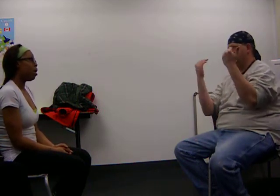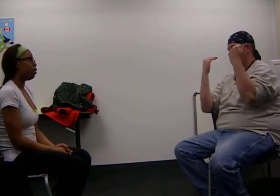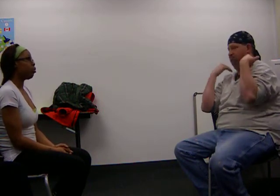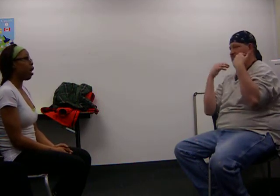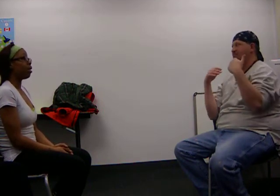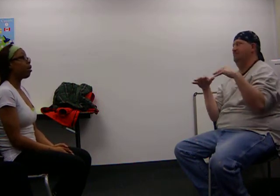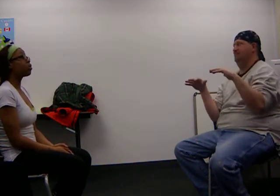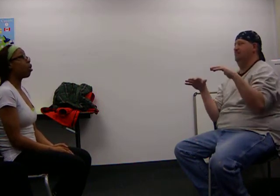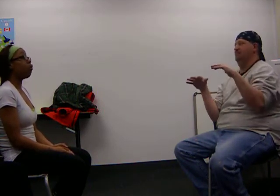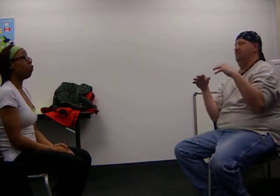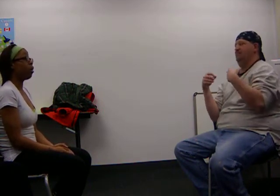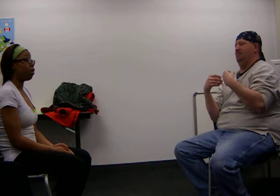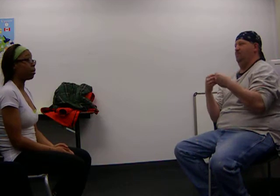And wow, that was overwhelming.